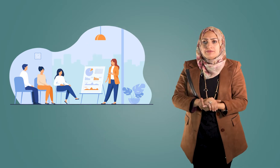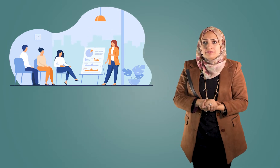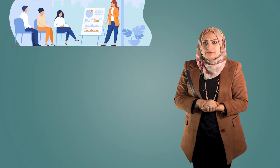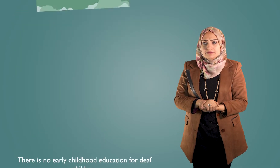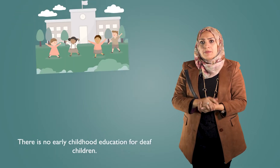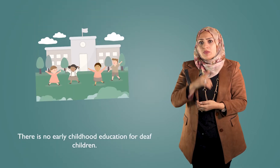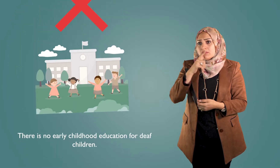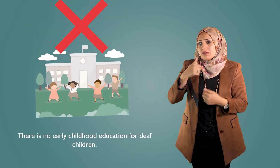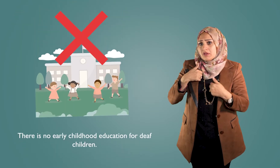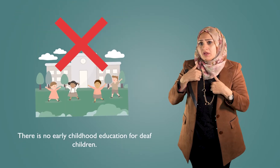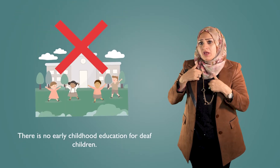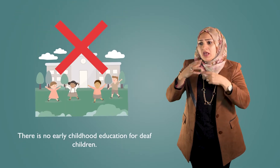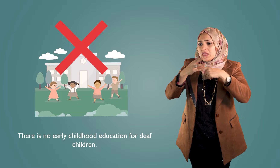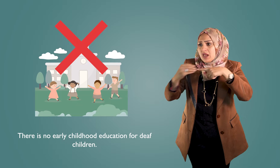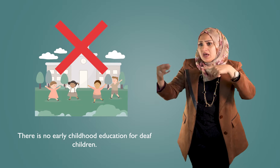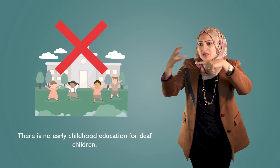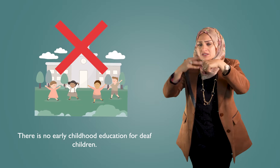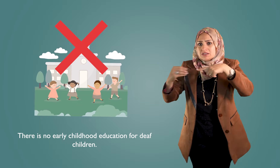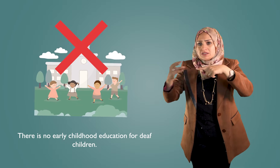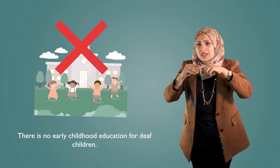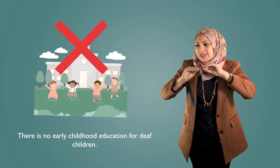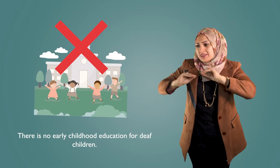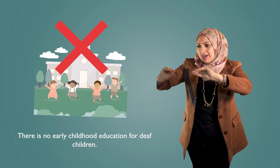There is no early childhood education for deaf children.